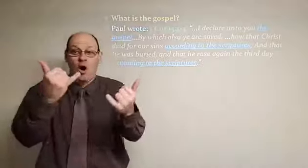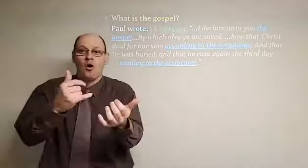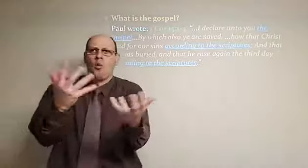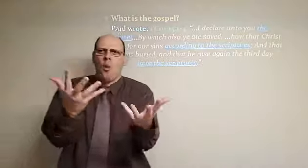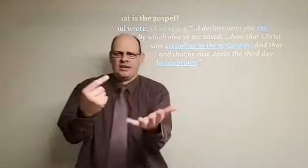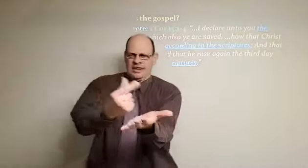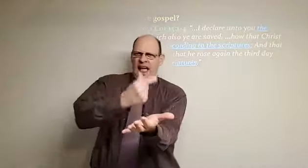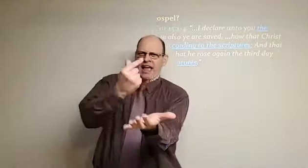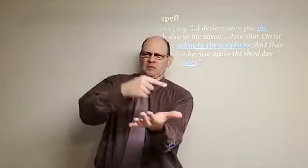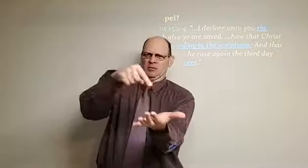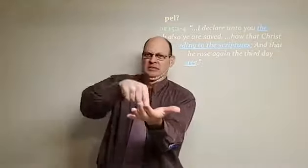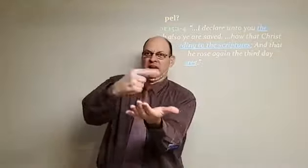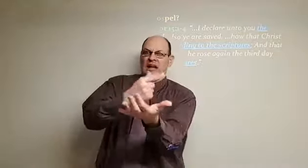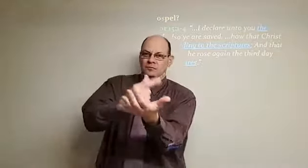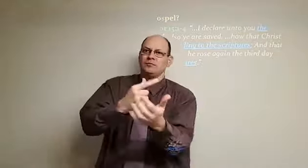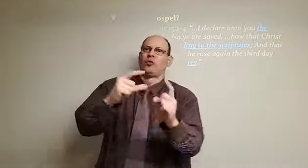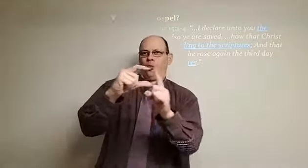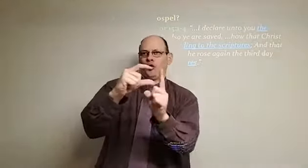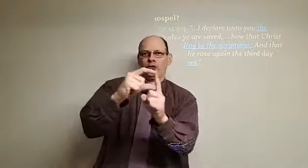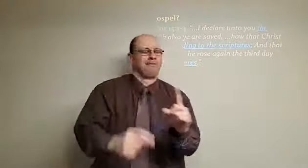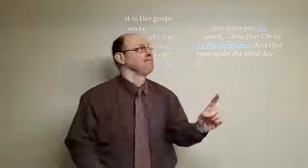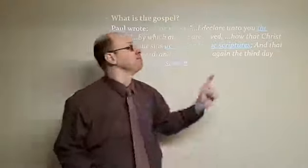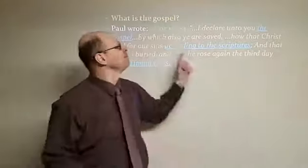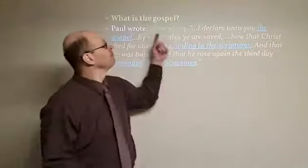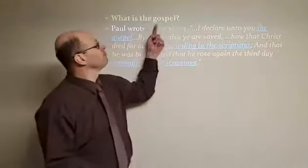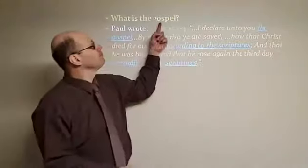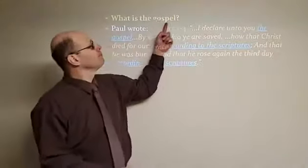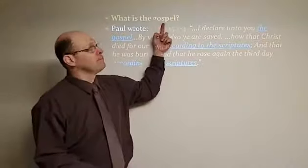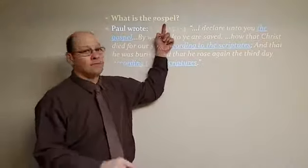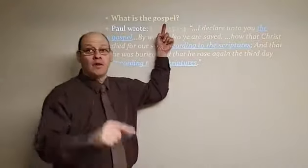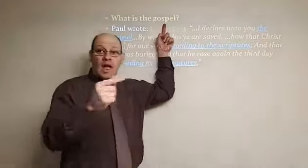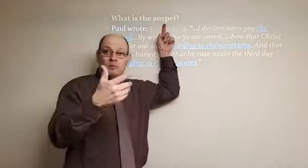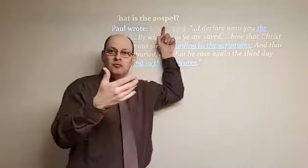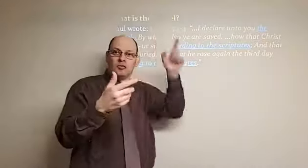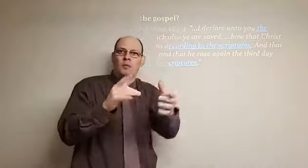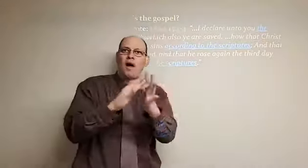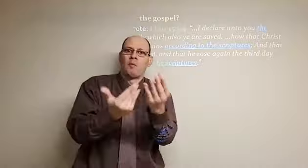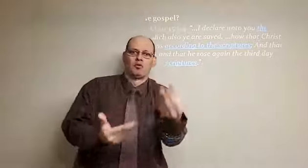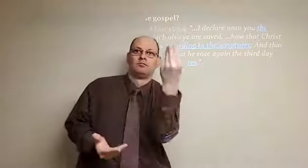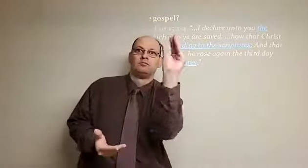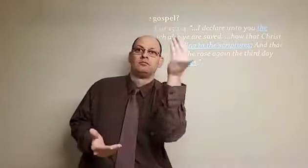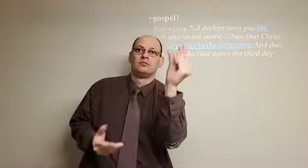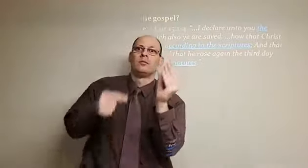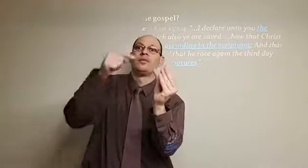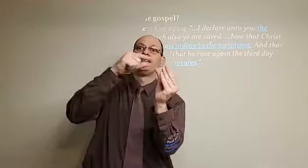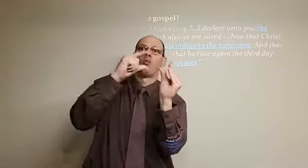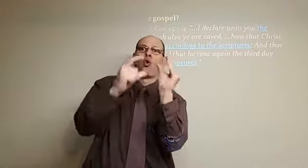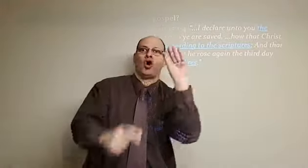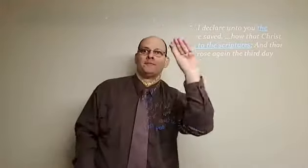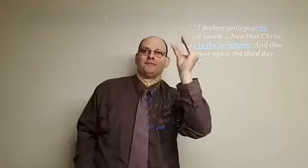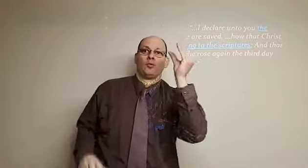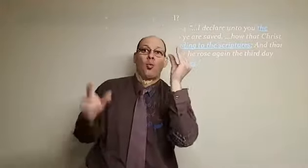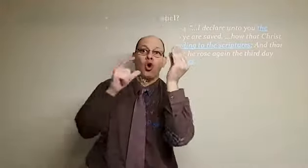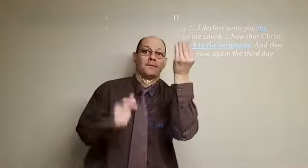now now moving along the question is what is the gospel we know the gospel is the word we call the